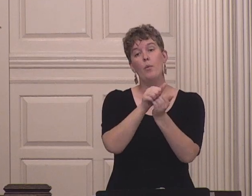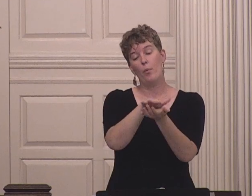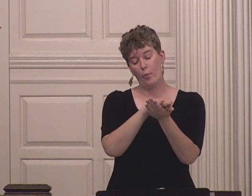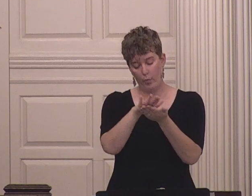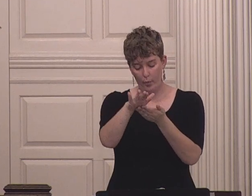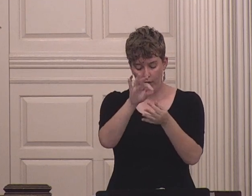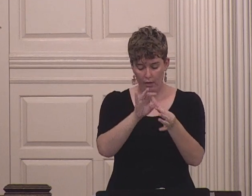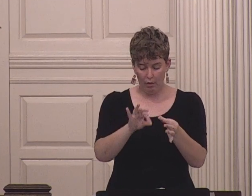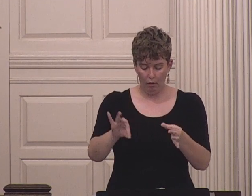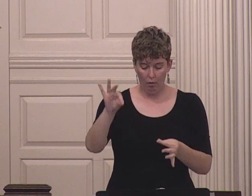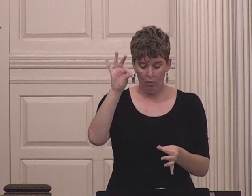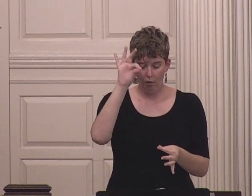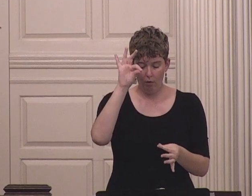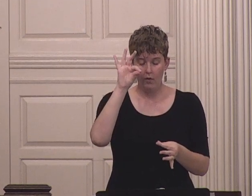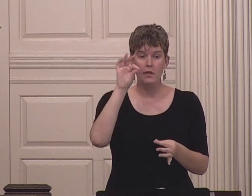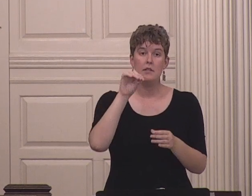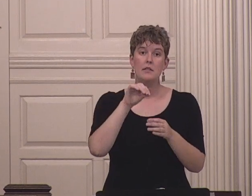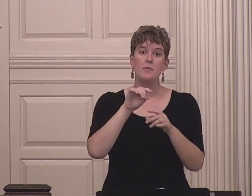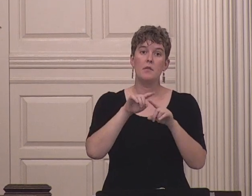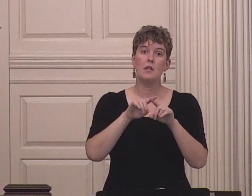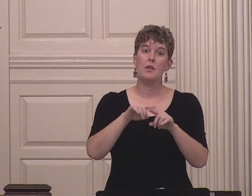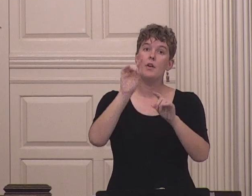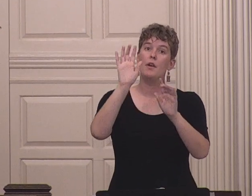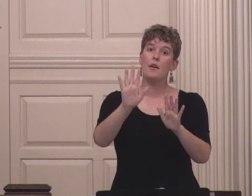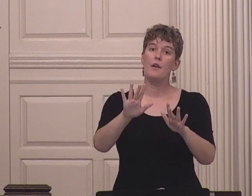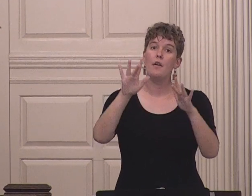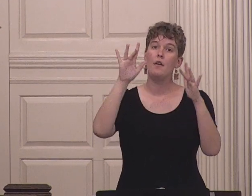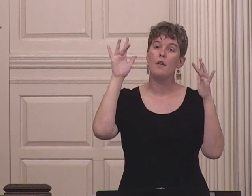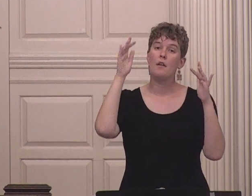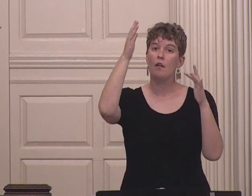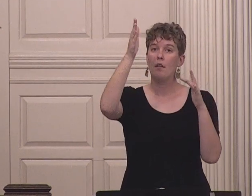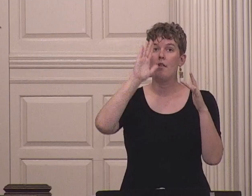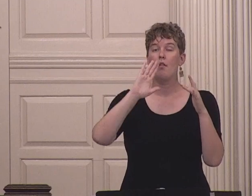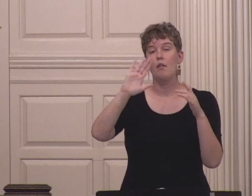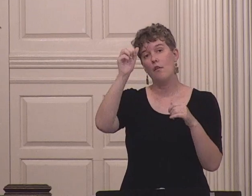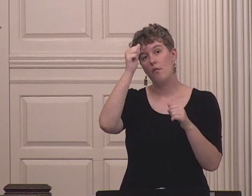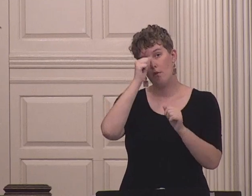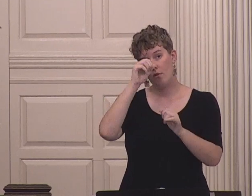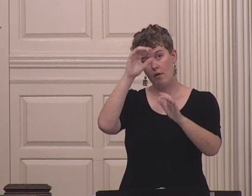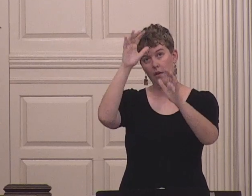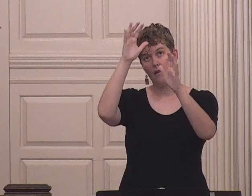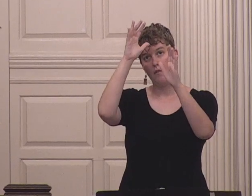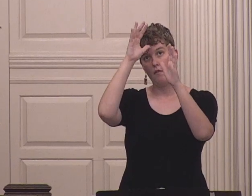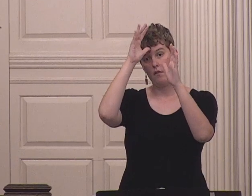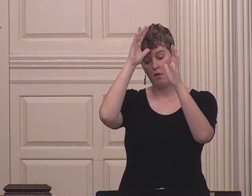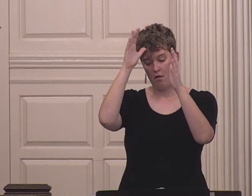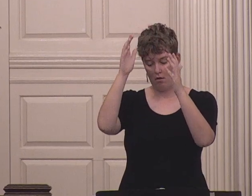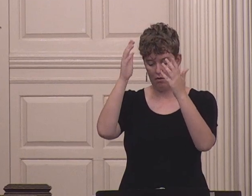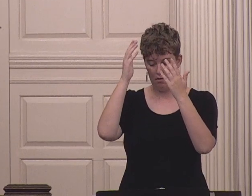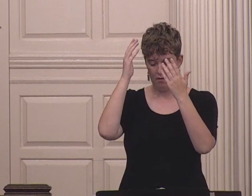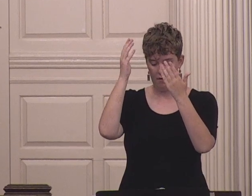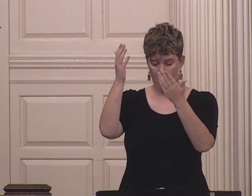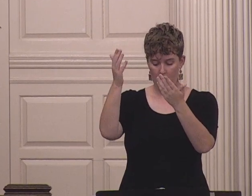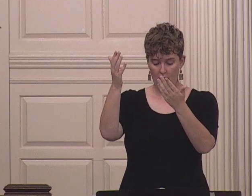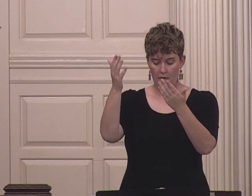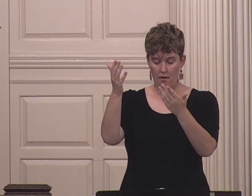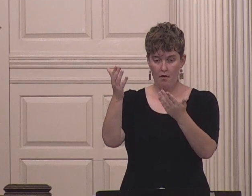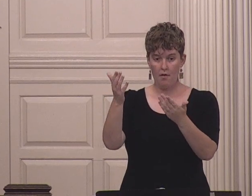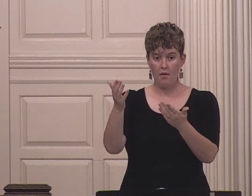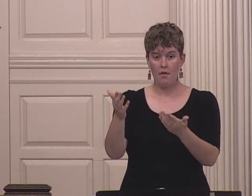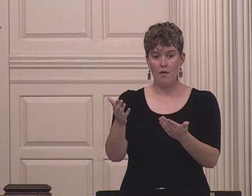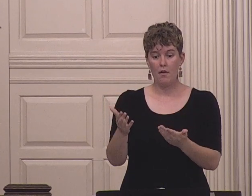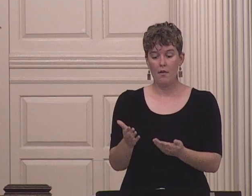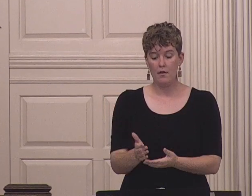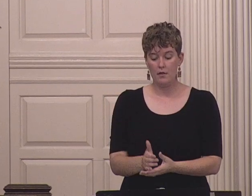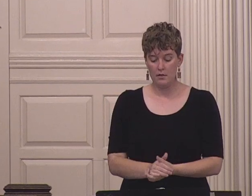Christ, with the Holy Spirit, in the glory of God the